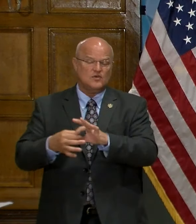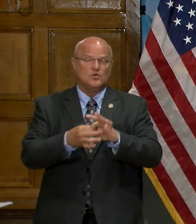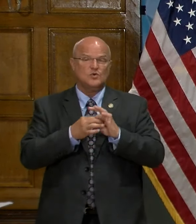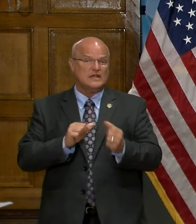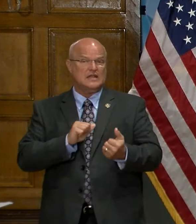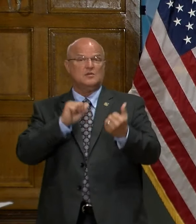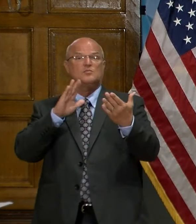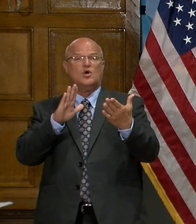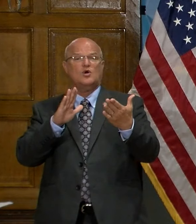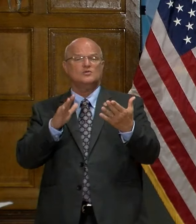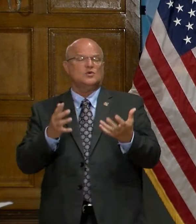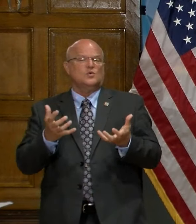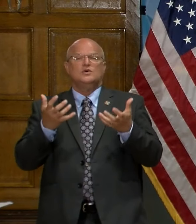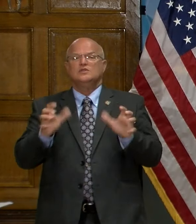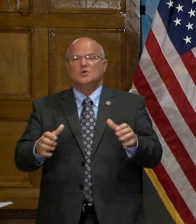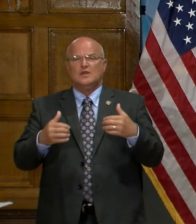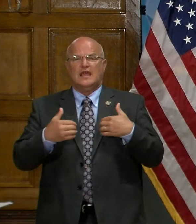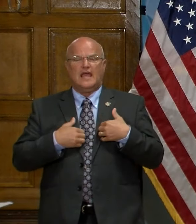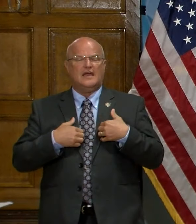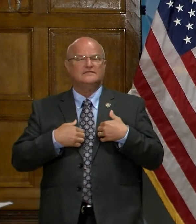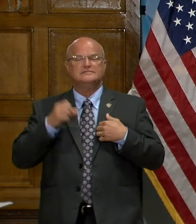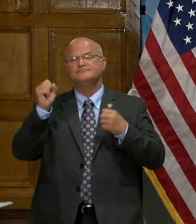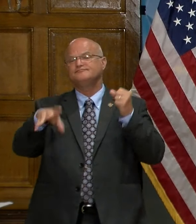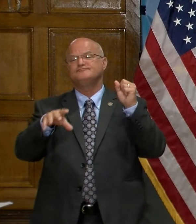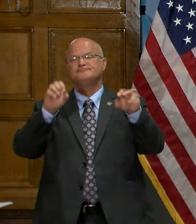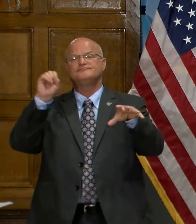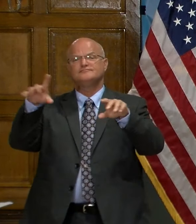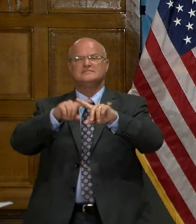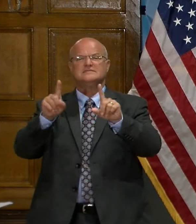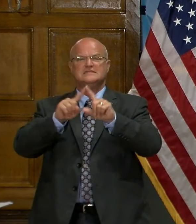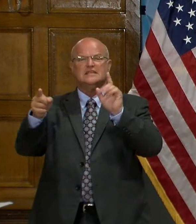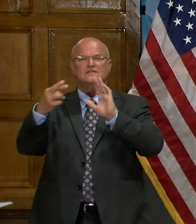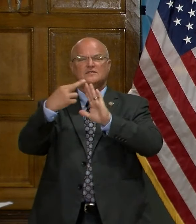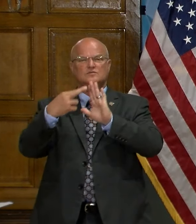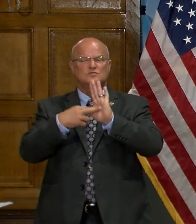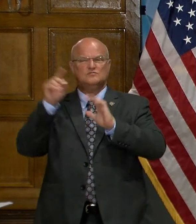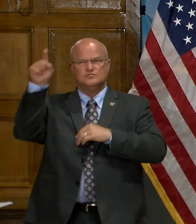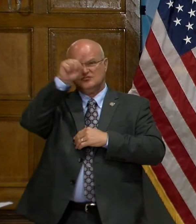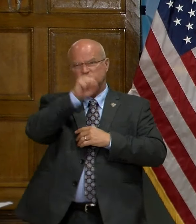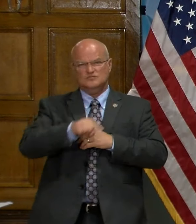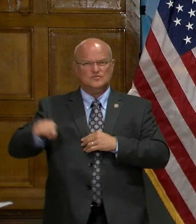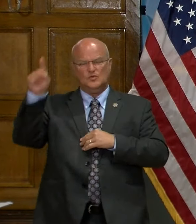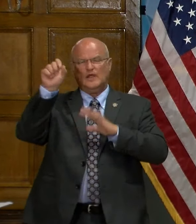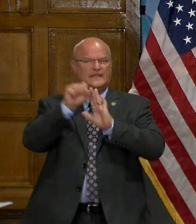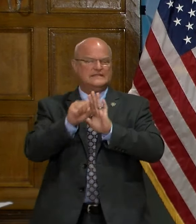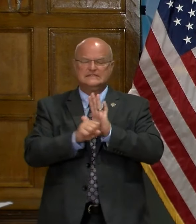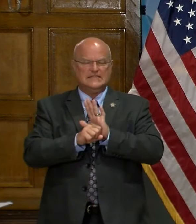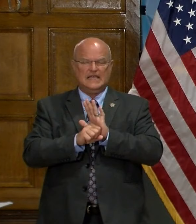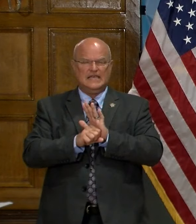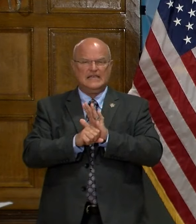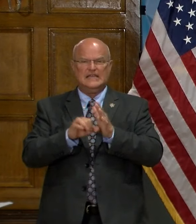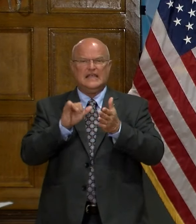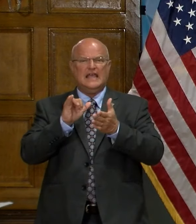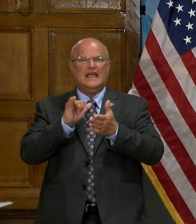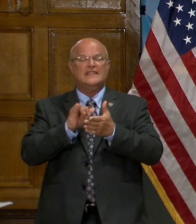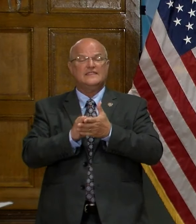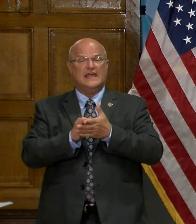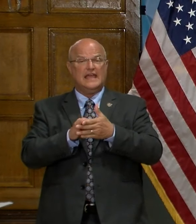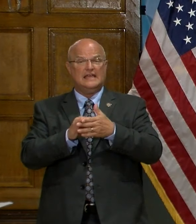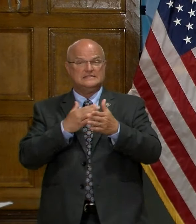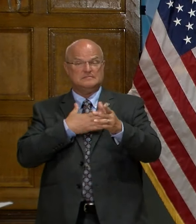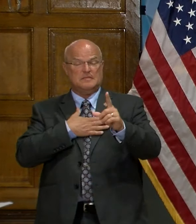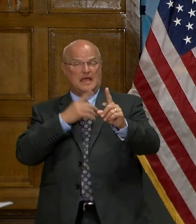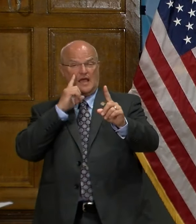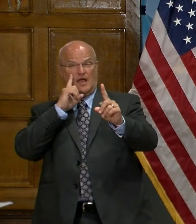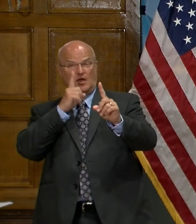coordinated approach. We don't want to have a hodgepodge of different types of ordinances across the state. That's been the objective